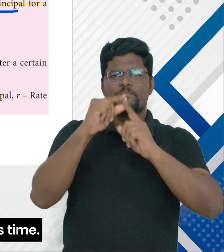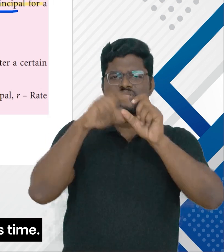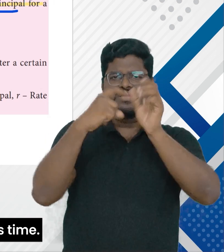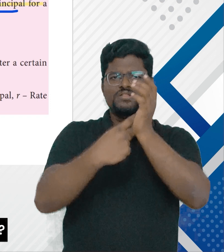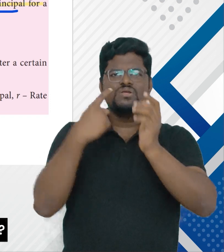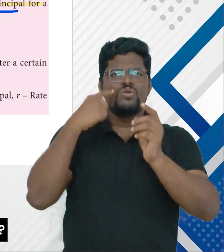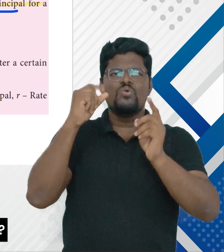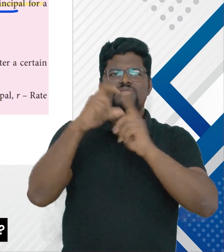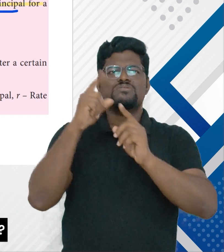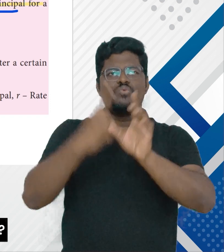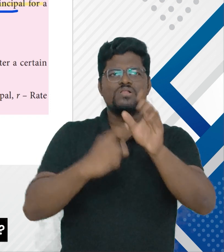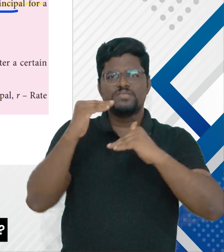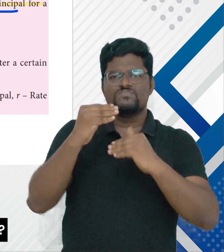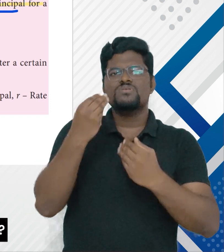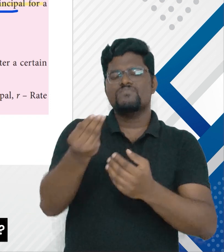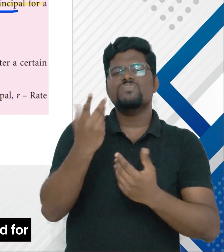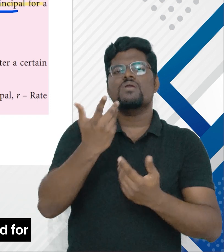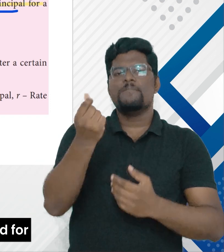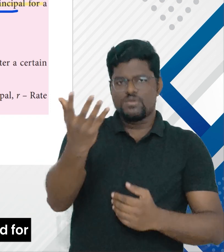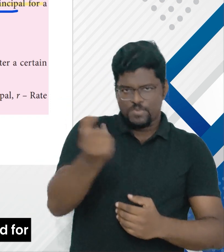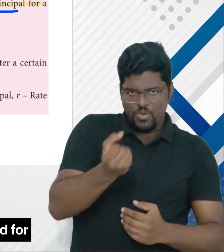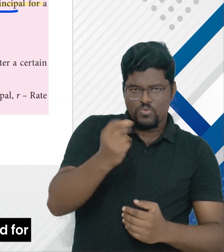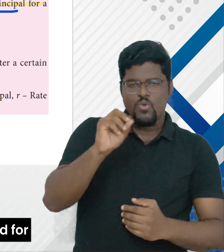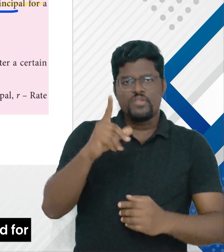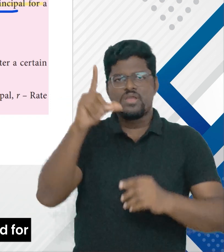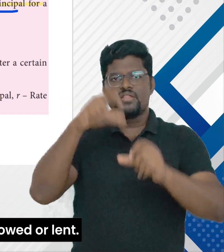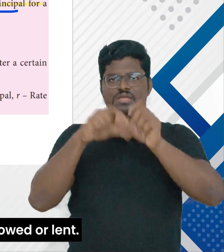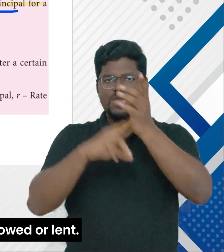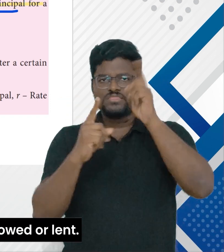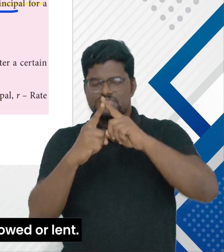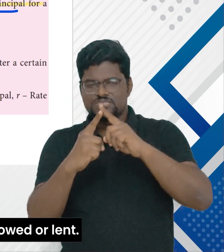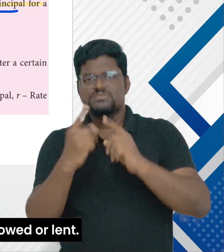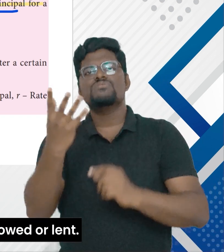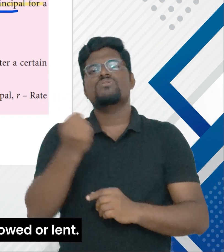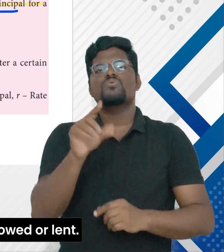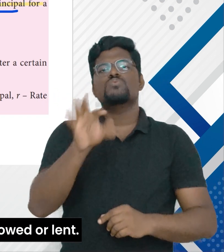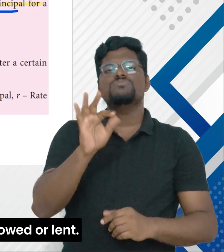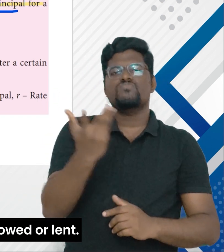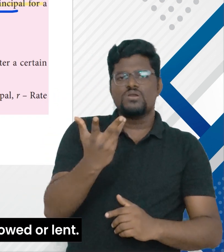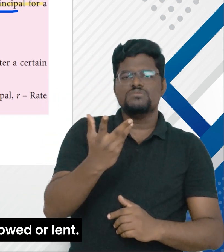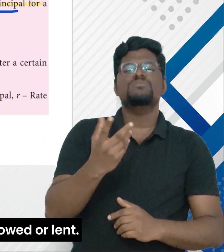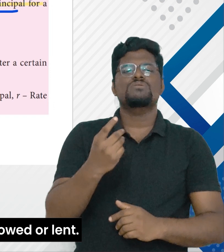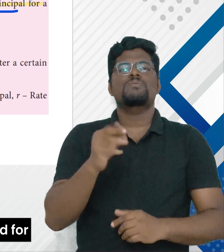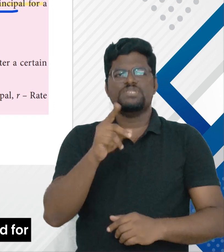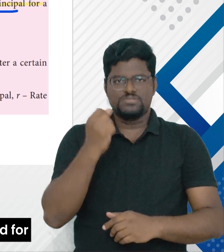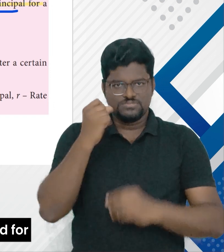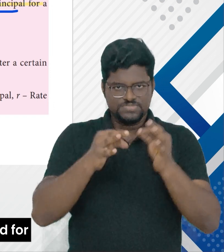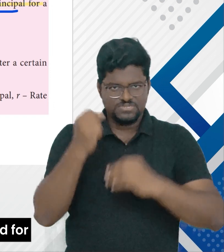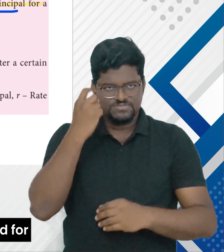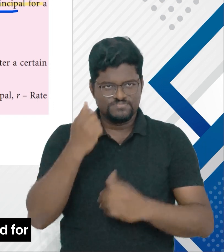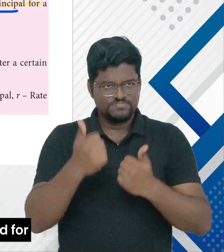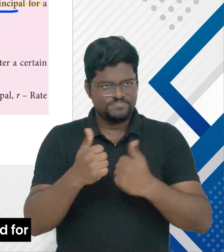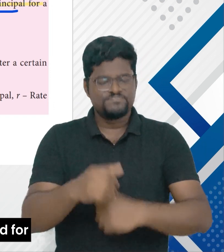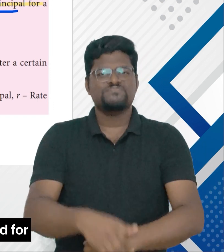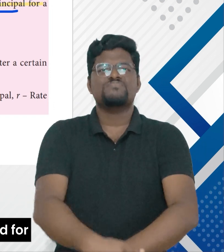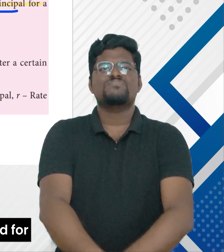time. What is time? Time is the period for which the money is borrowed or lent. Time is the